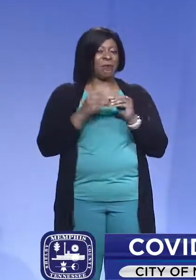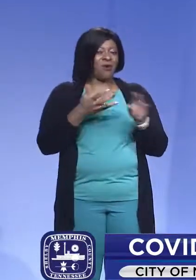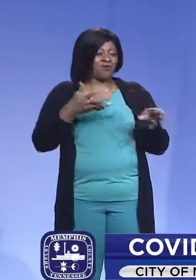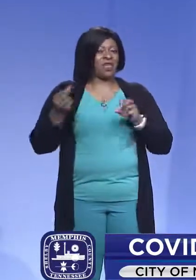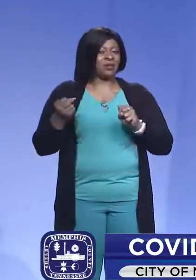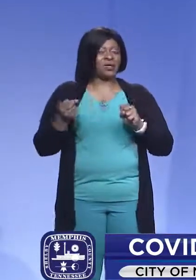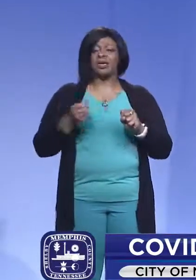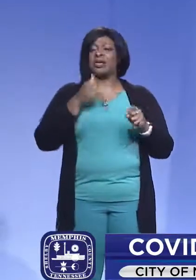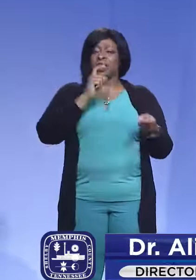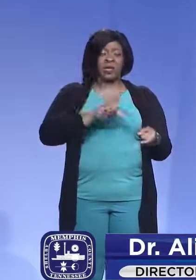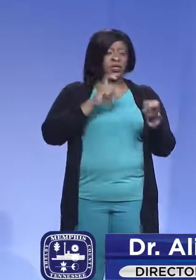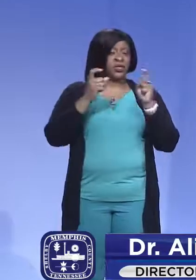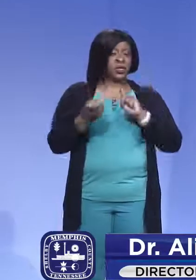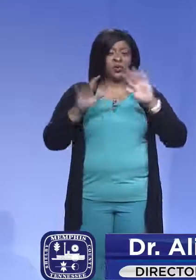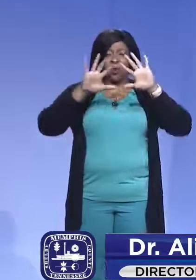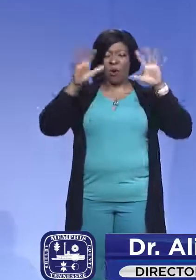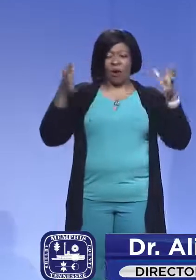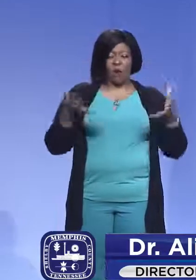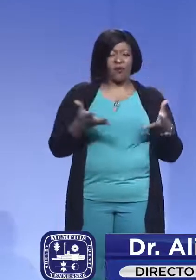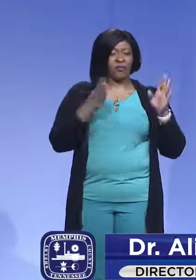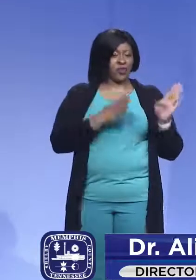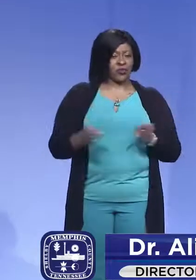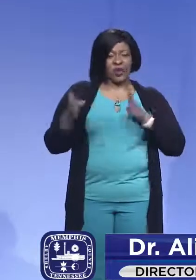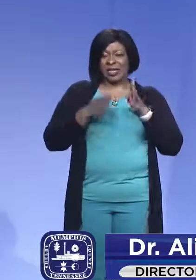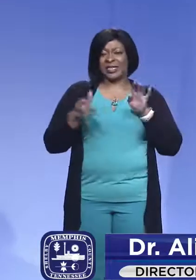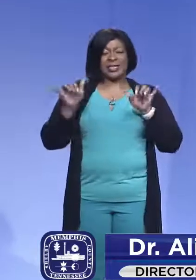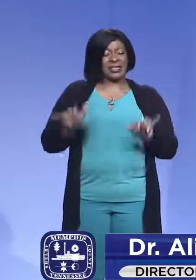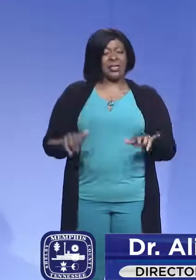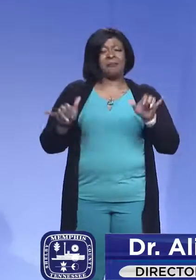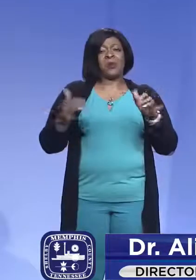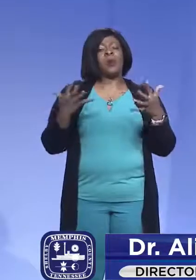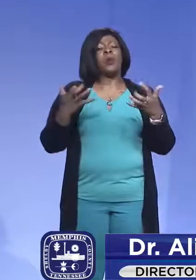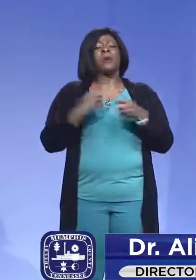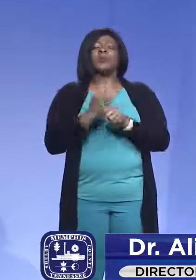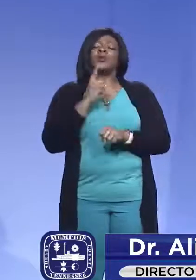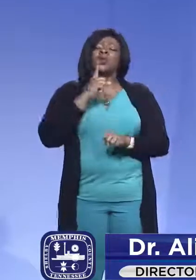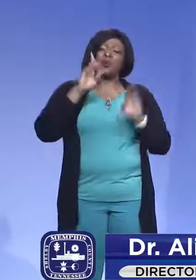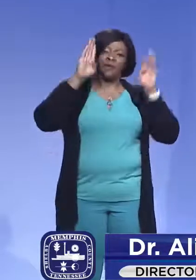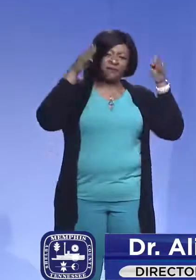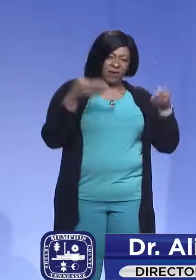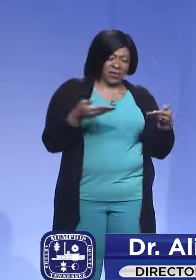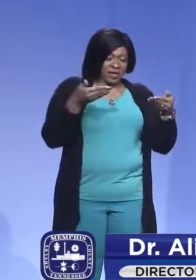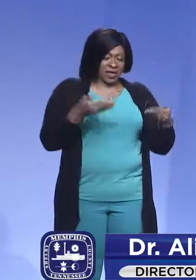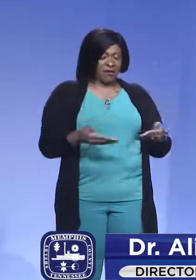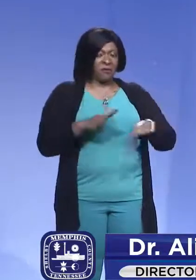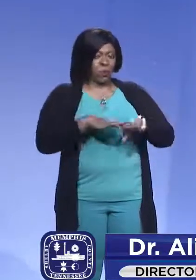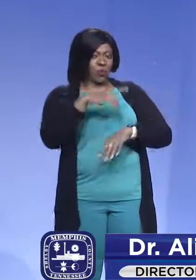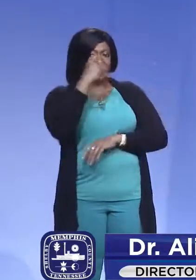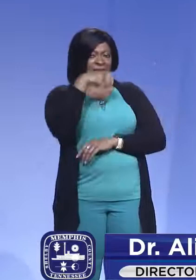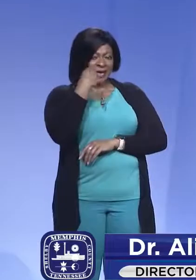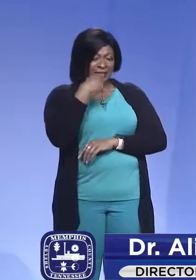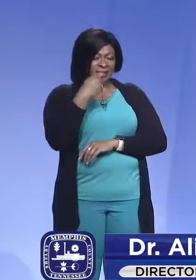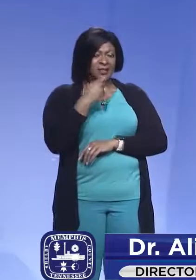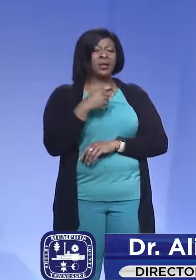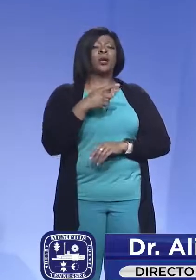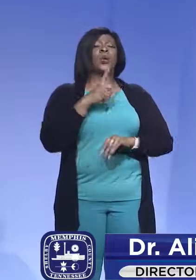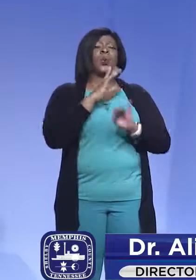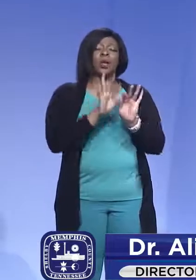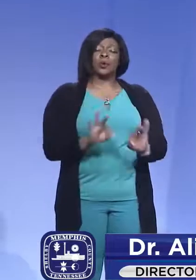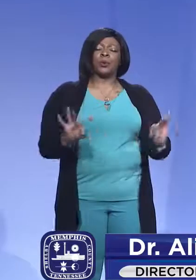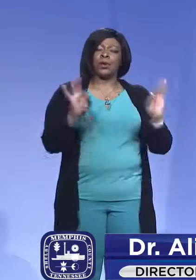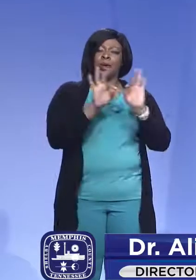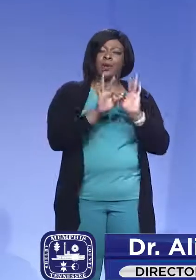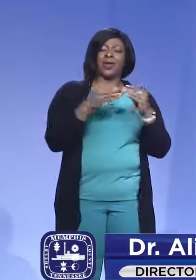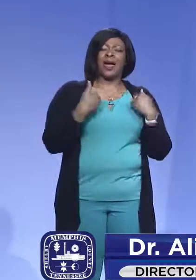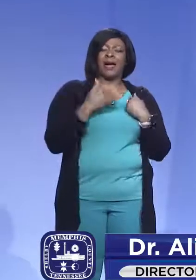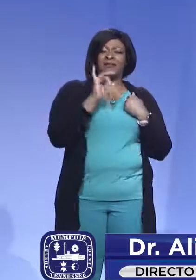change the overall strategy. So we still want to really focus heavily on testing. It's really critical then to